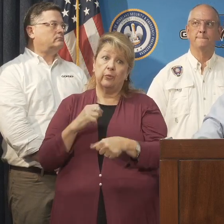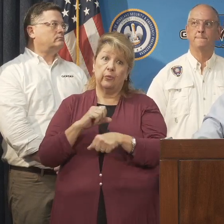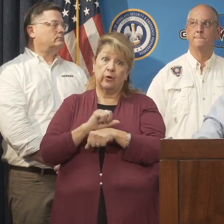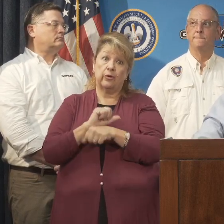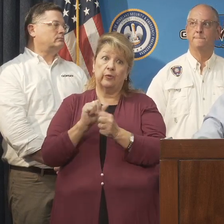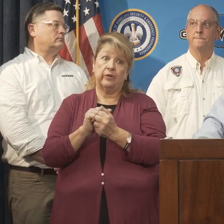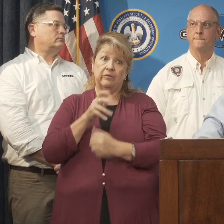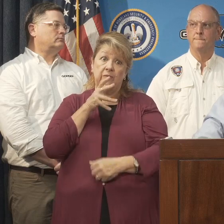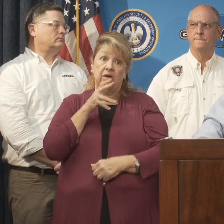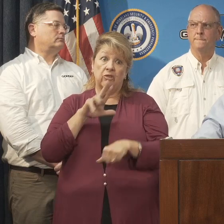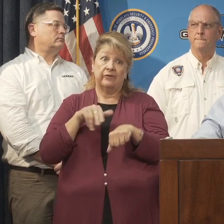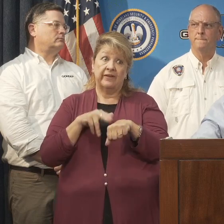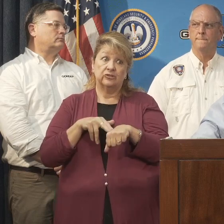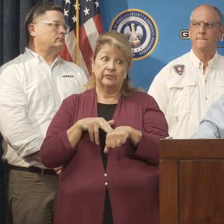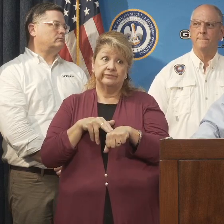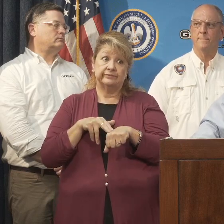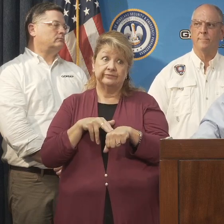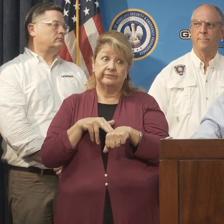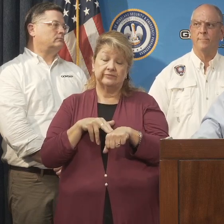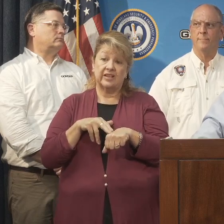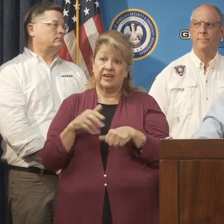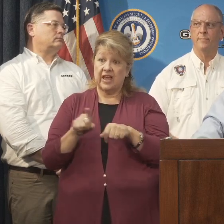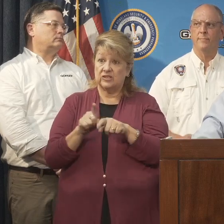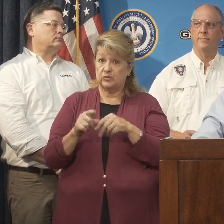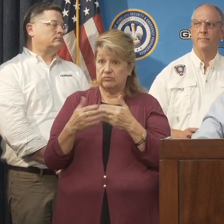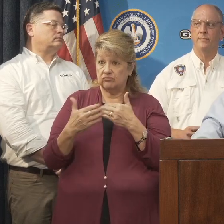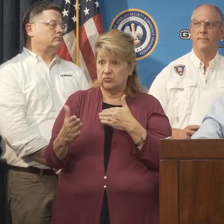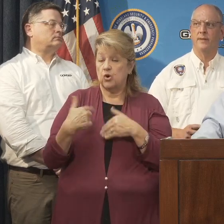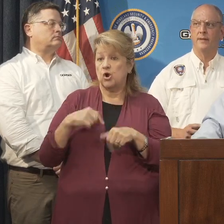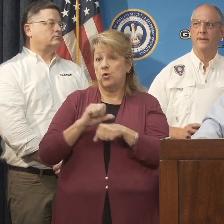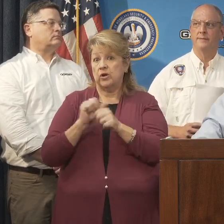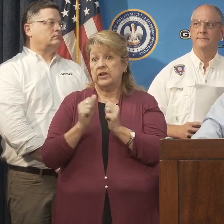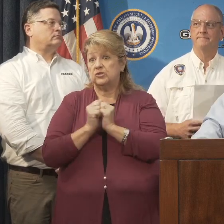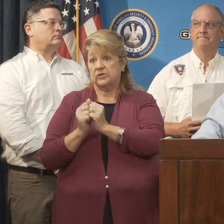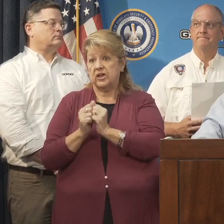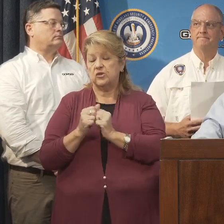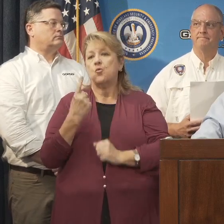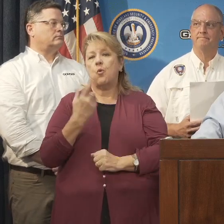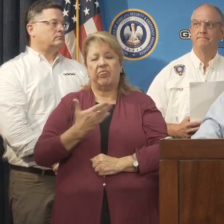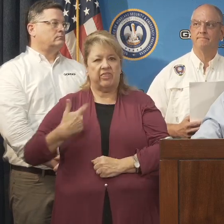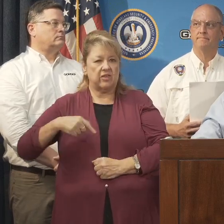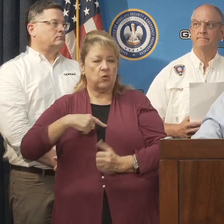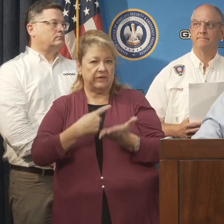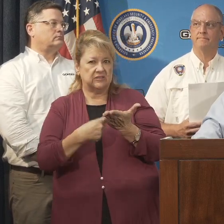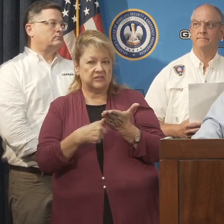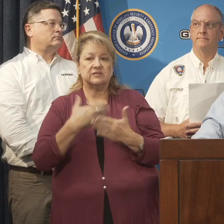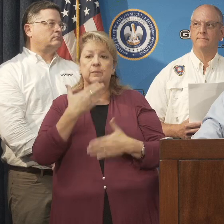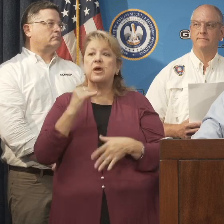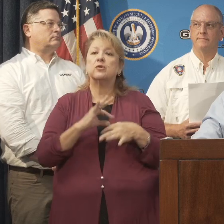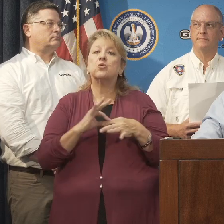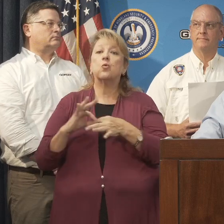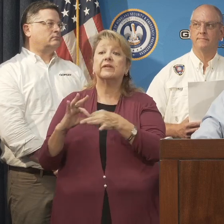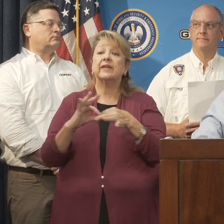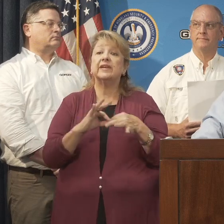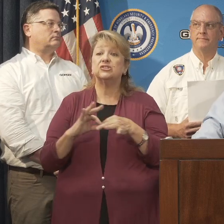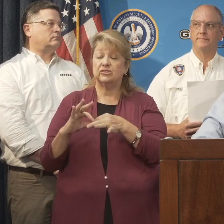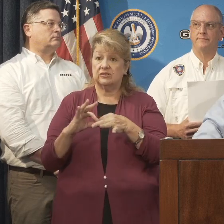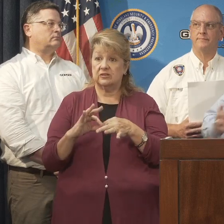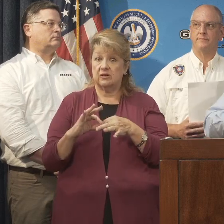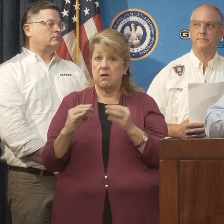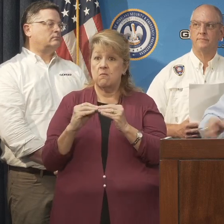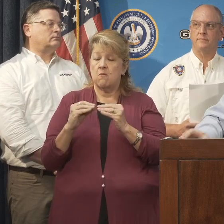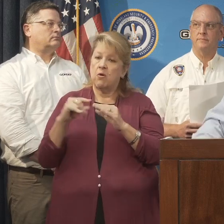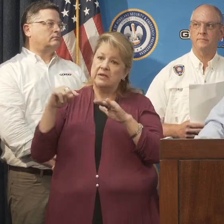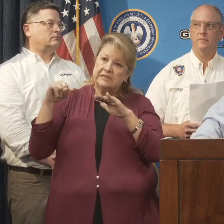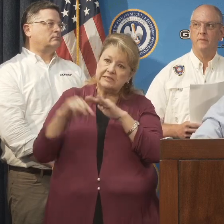And I think as we move forward, we will be working together. One of the things we have discussed is better coordination and more